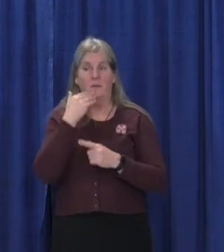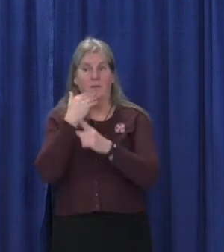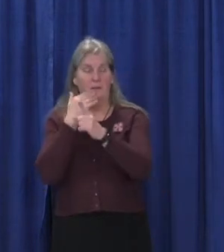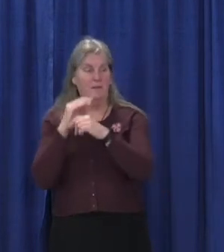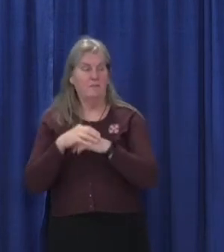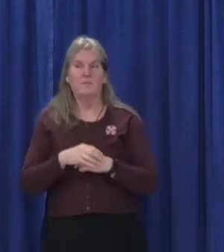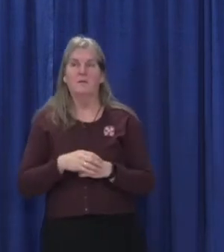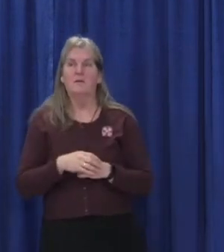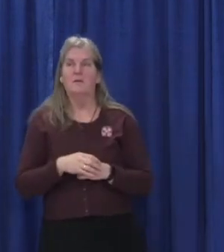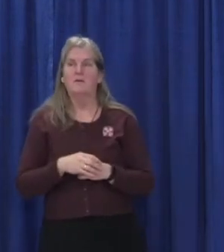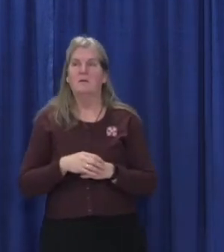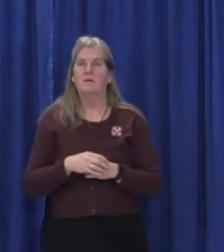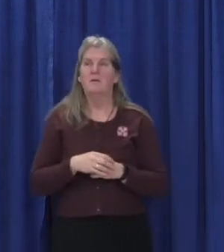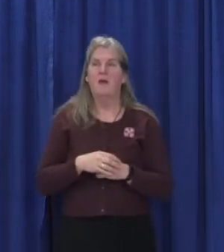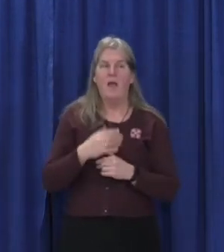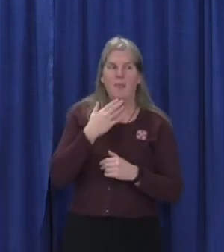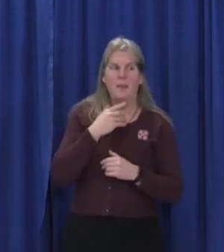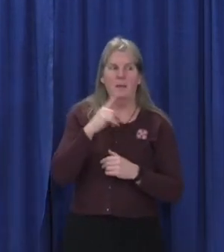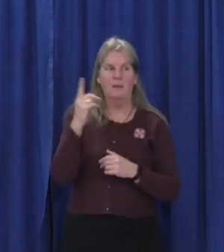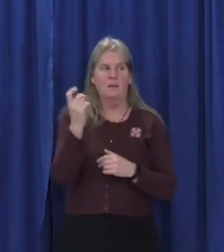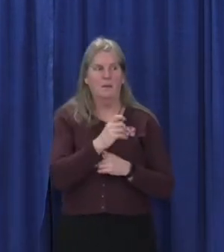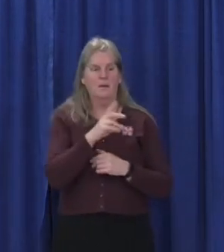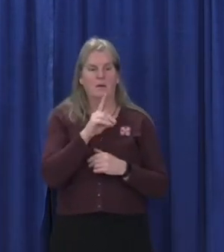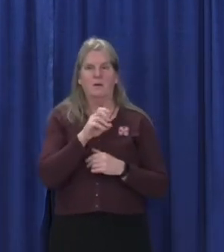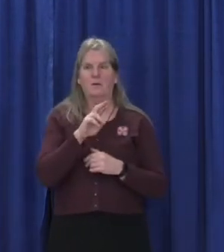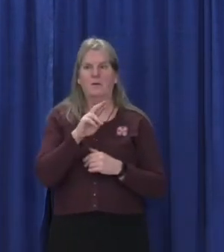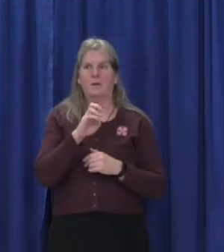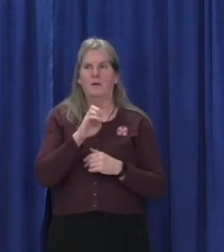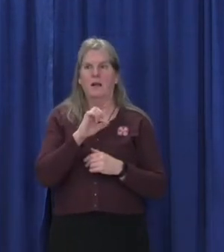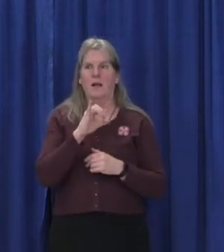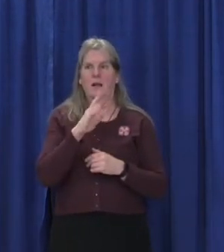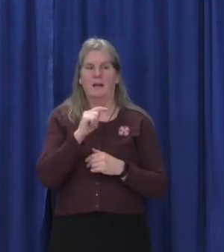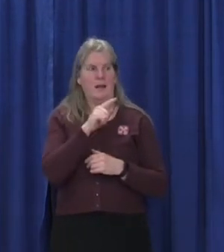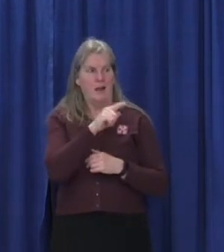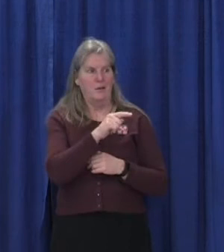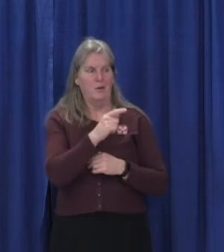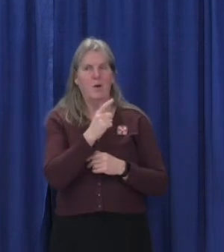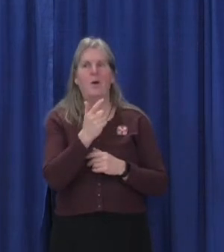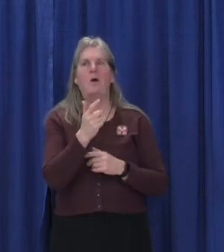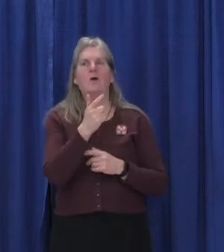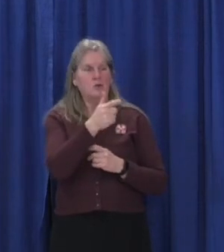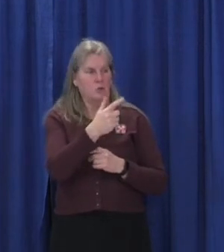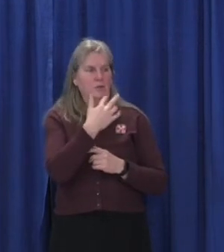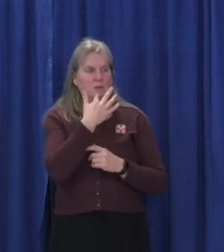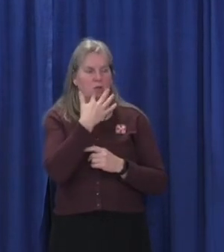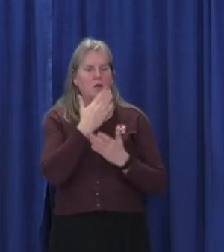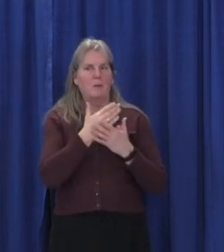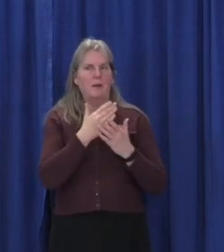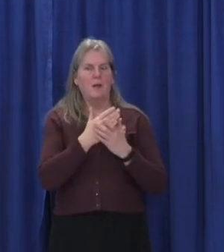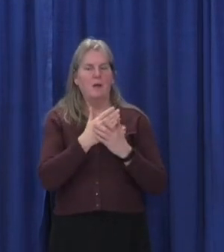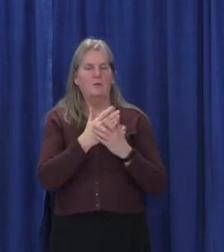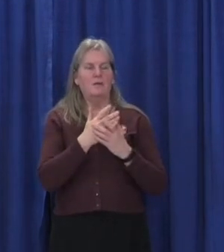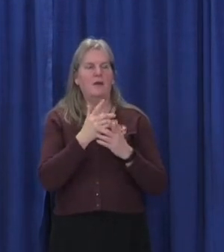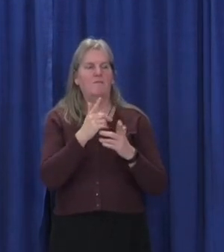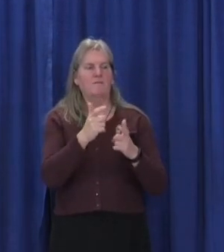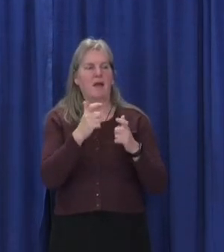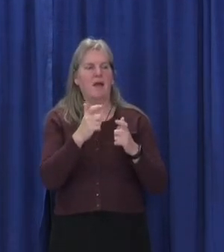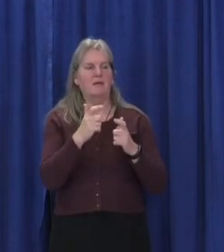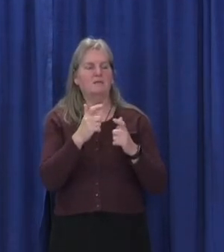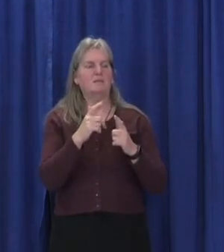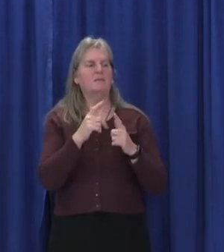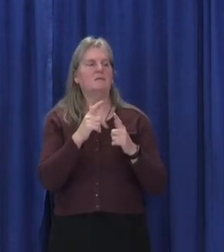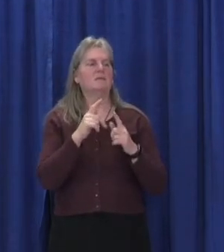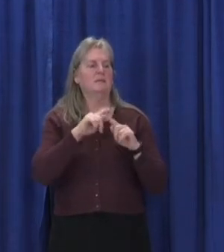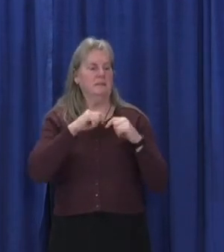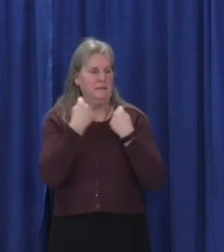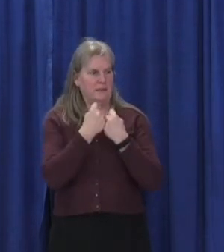This is a question probably best for Dr. Elliott. I know there's a rapid response team that you said that's heading to the Old Crow. I was wondering if you could update us